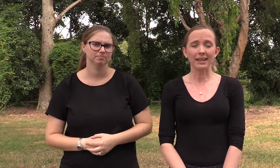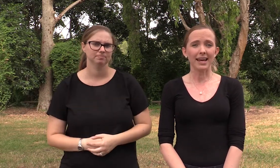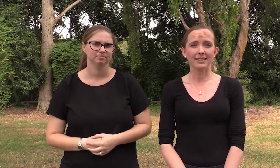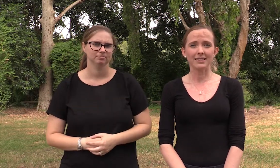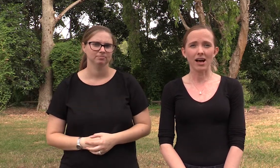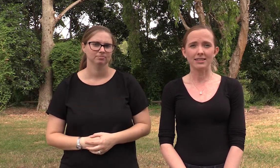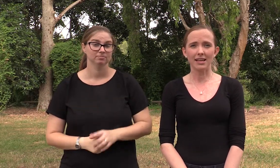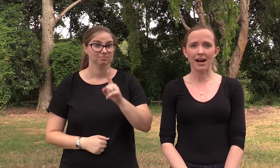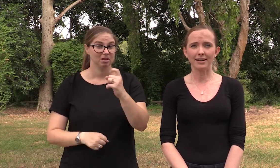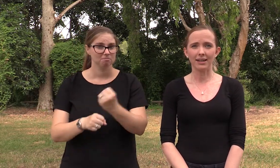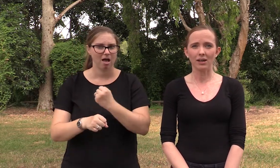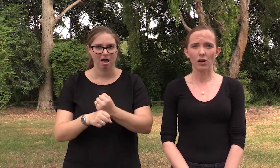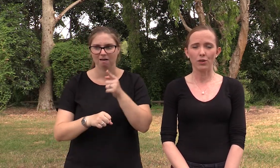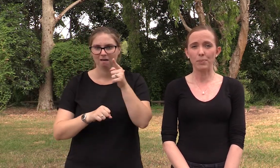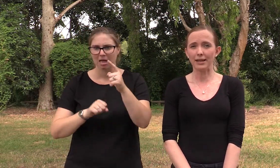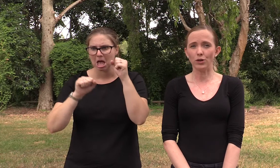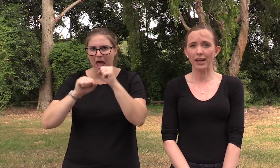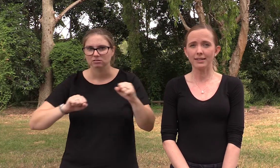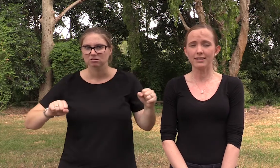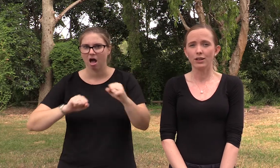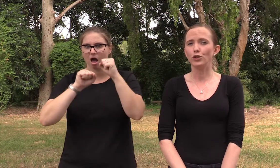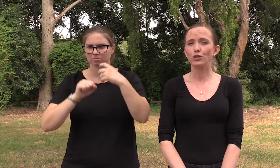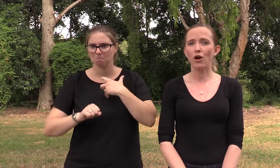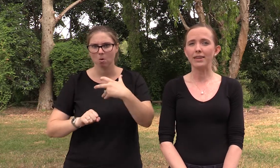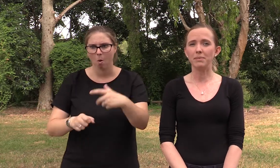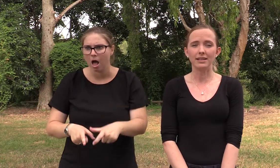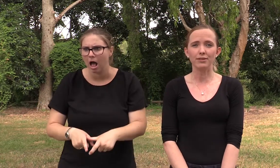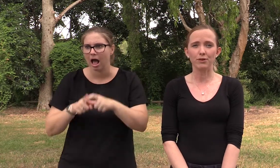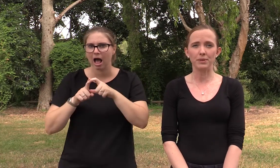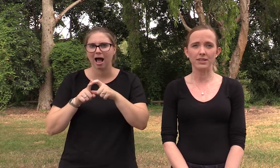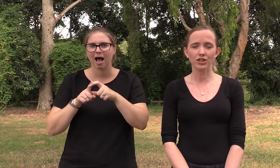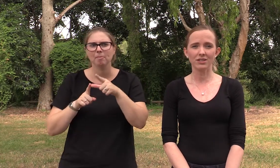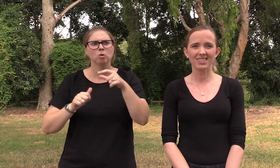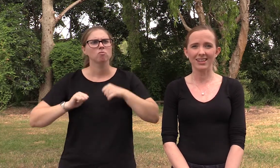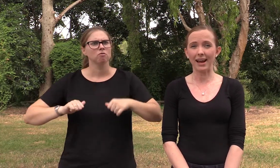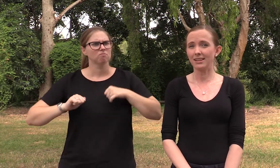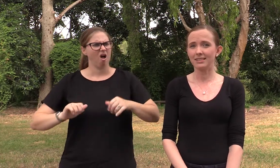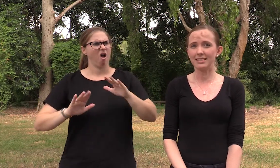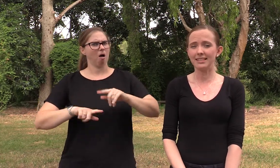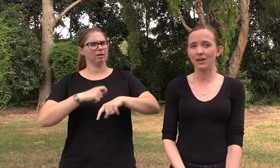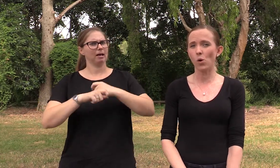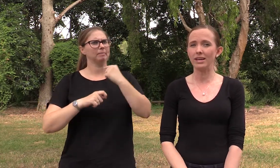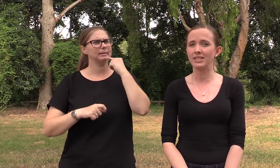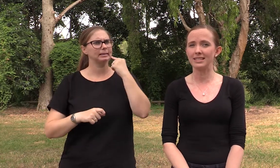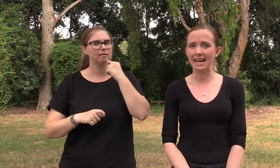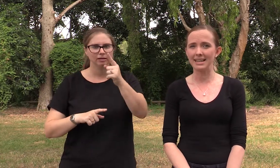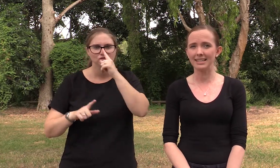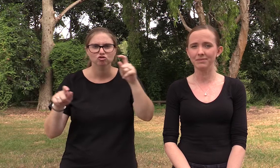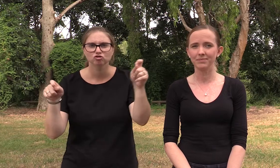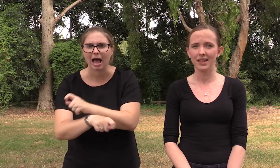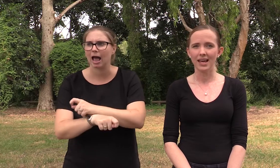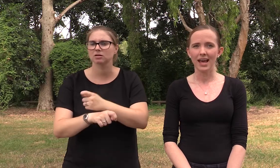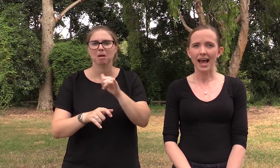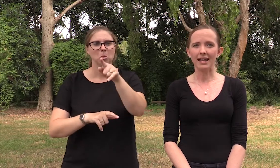To make the exercises harder, the better you get, you could try them in different positions, like sitting or even